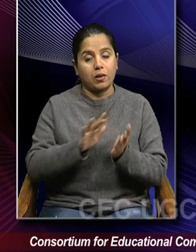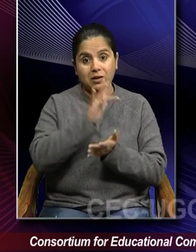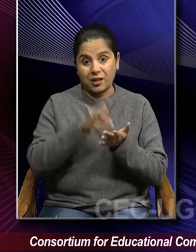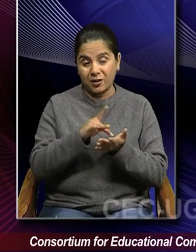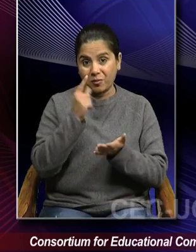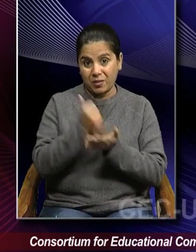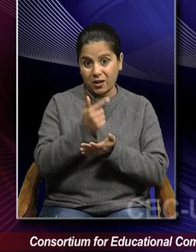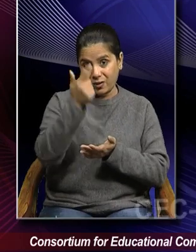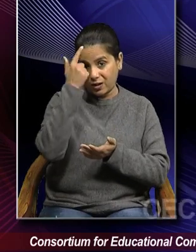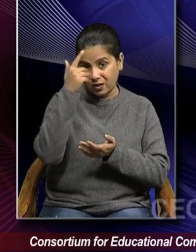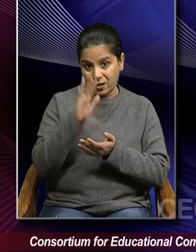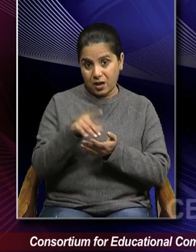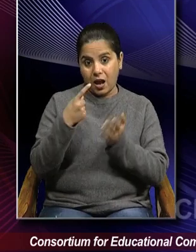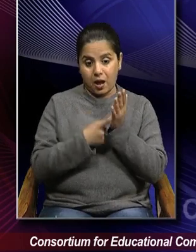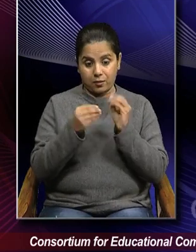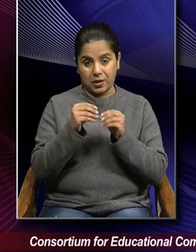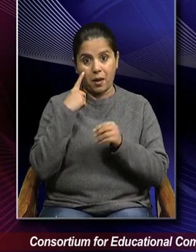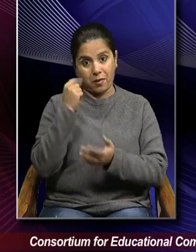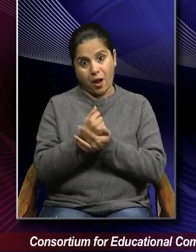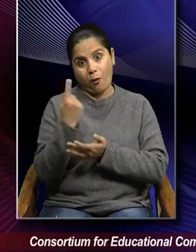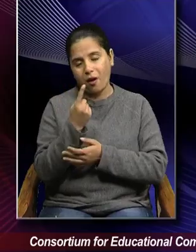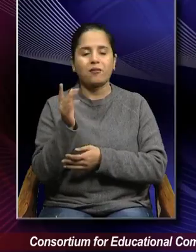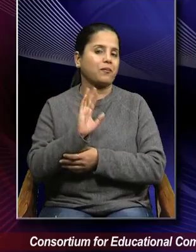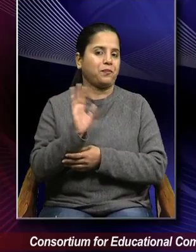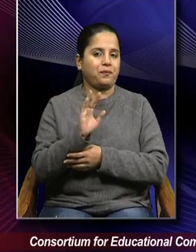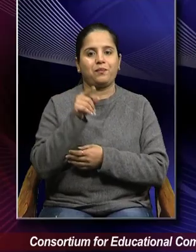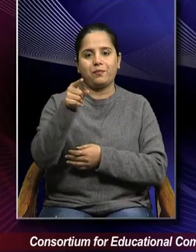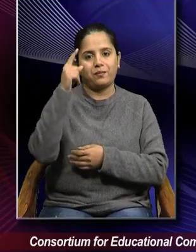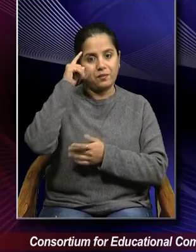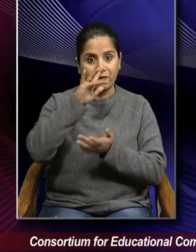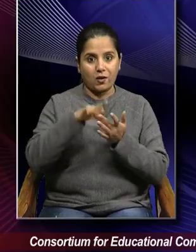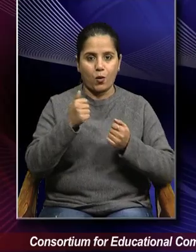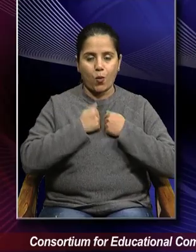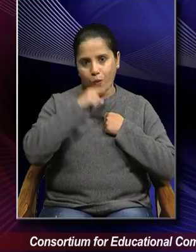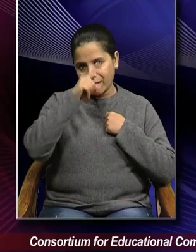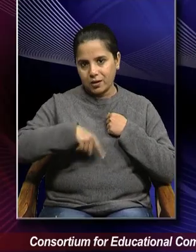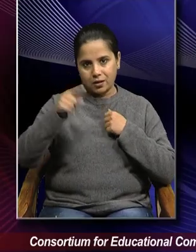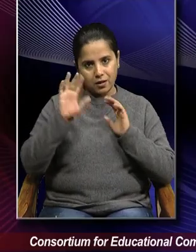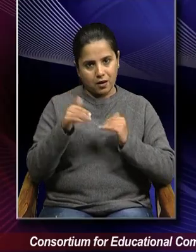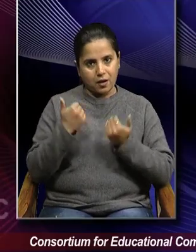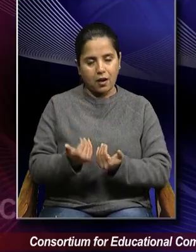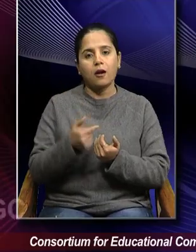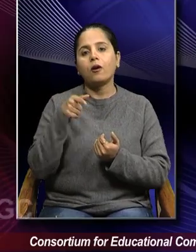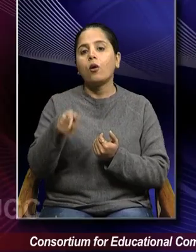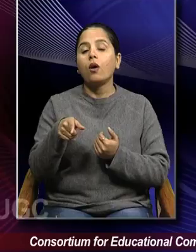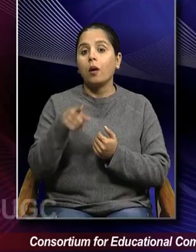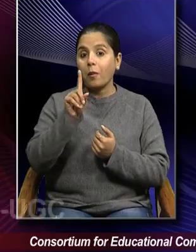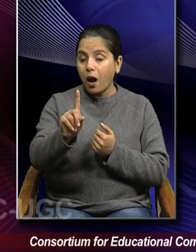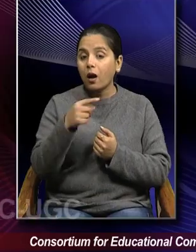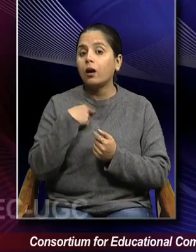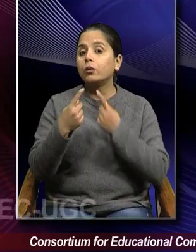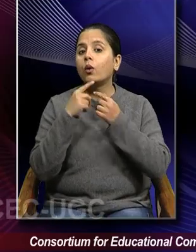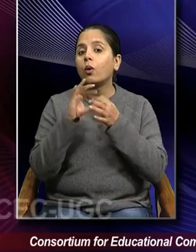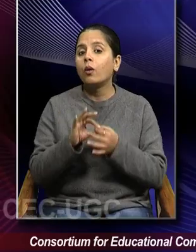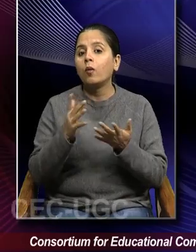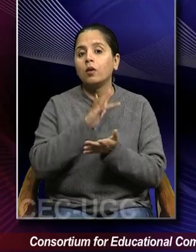I am not talking about only Reserve Bank of India, which is the central bank of our own country, that is India or Bharat. We are talking about